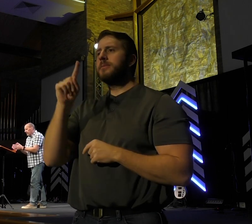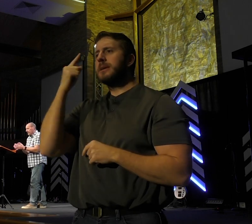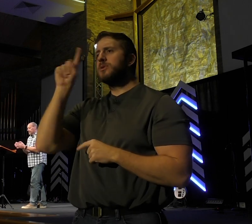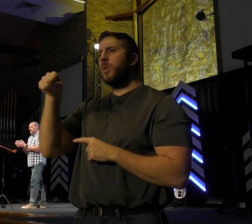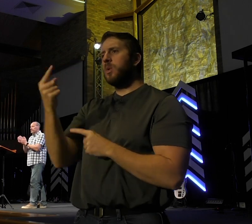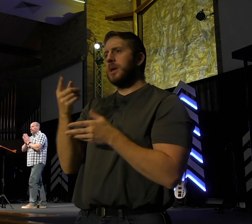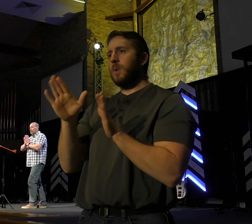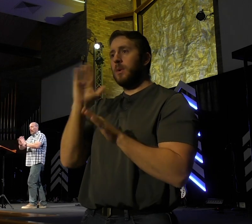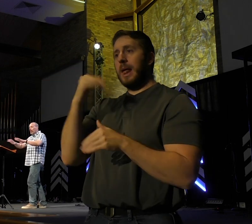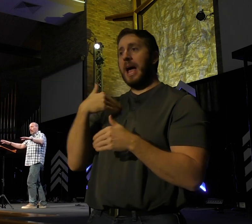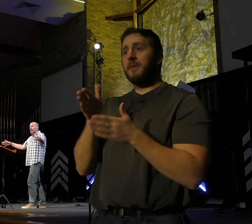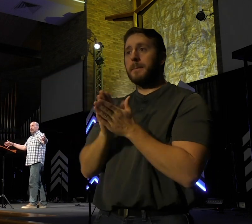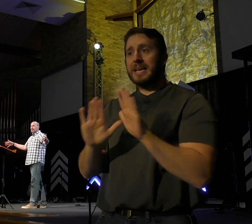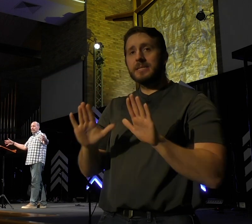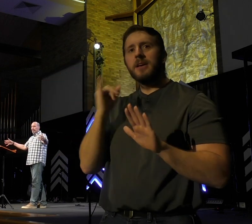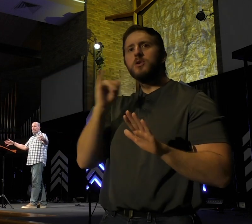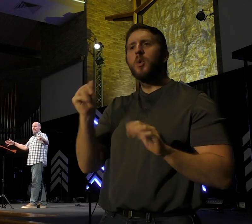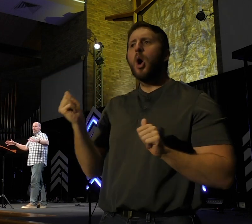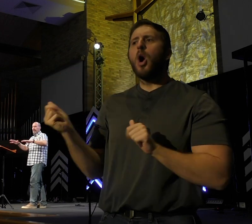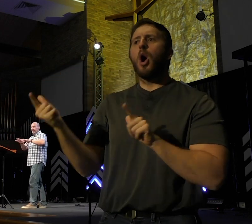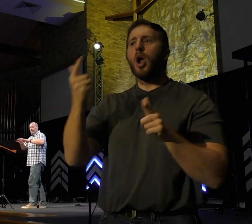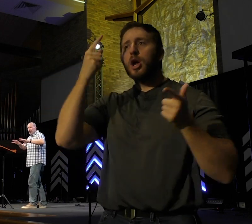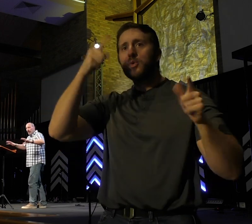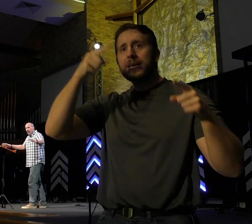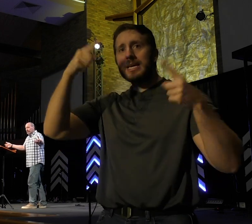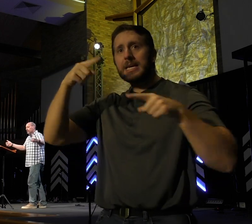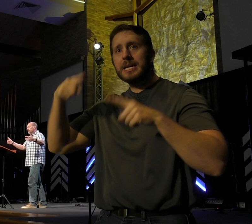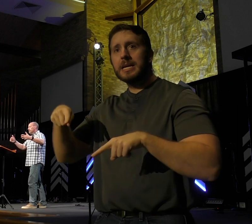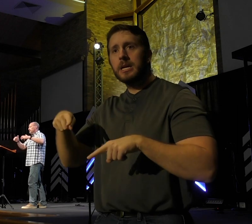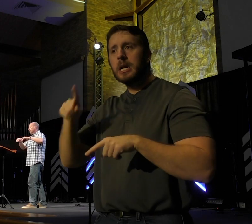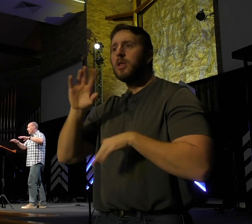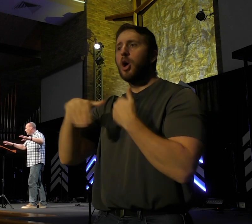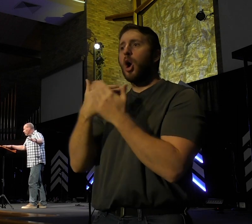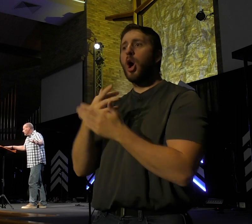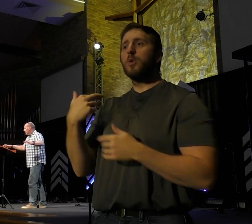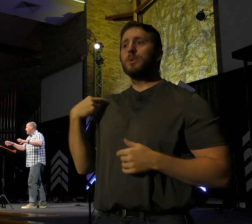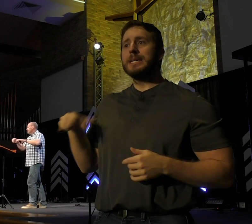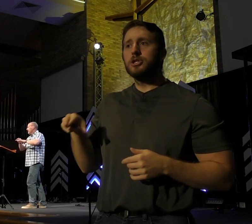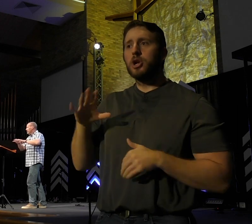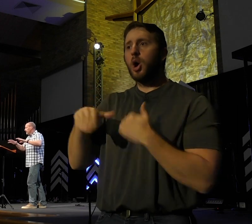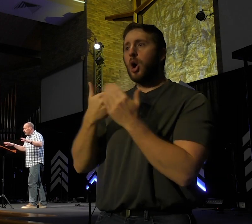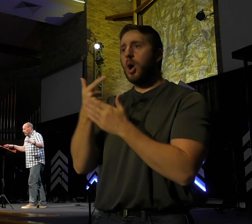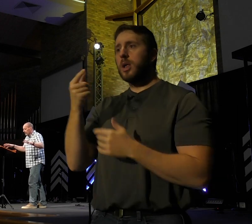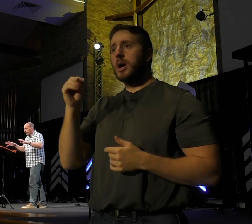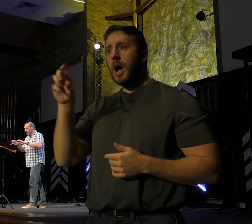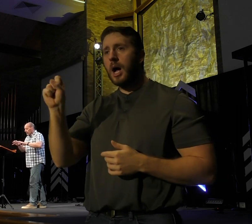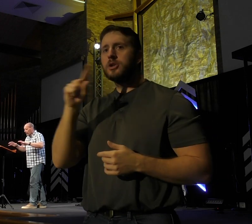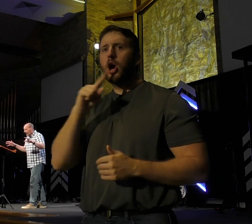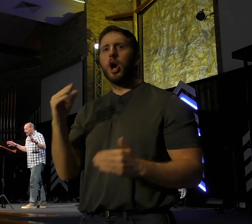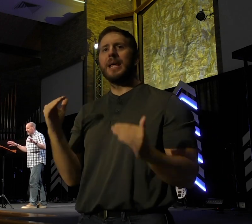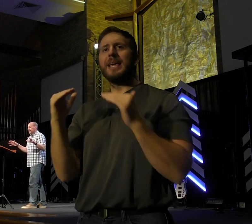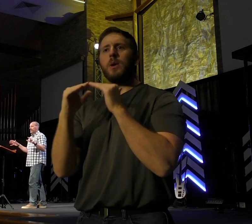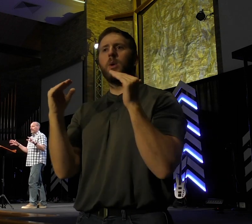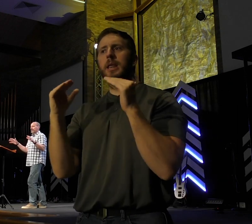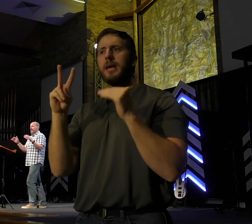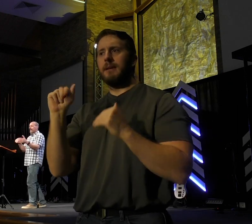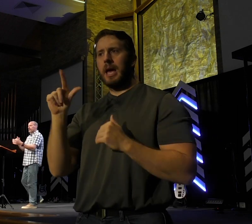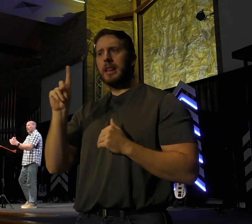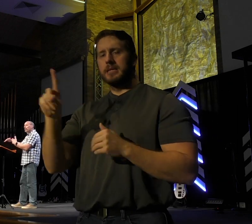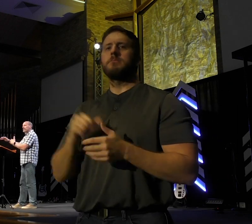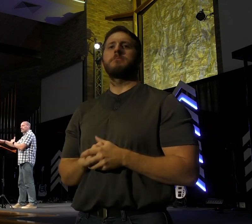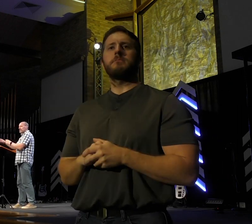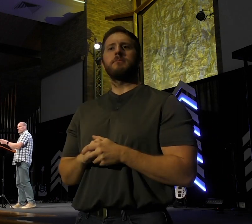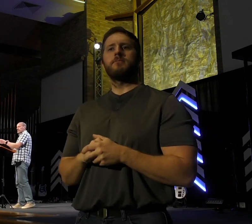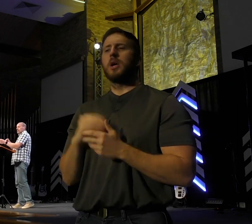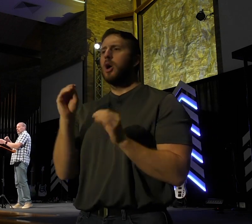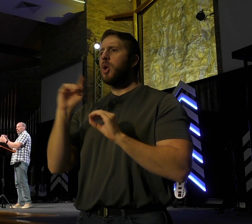going to be peace is if you all agree that all religions and all gods are equally valid.